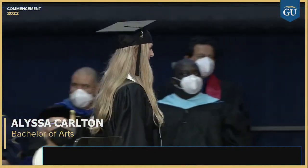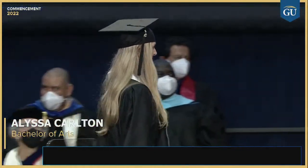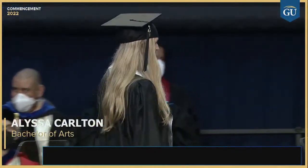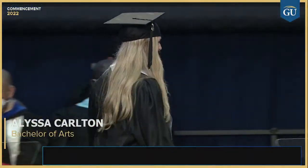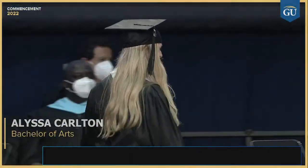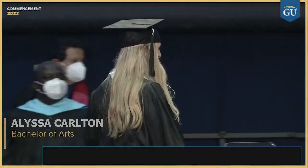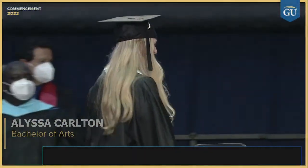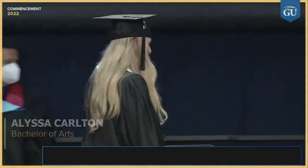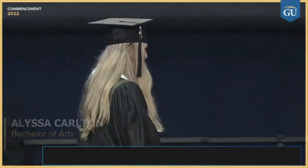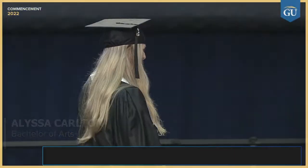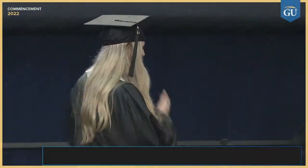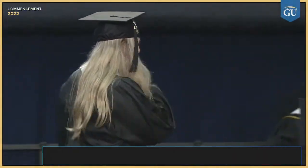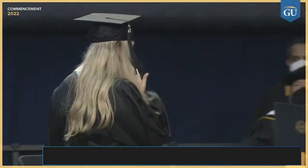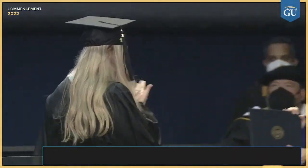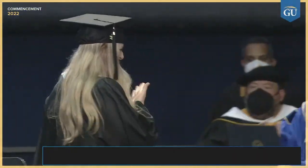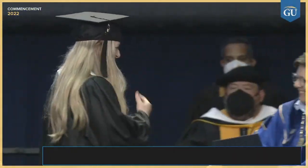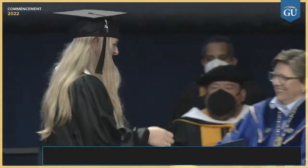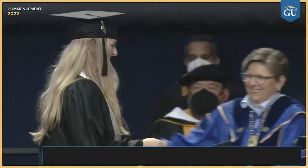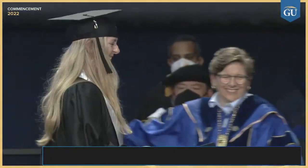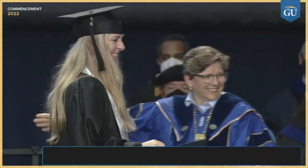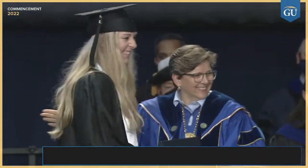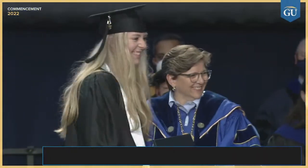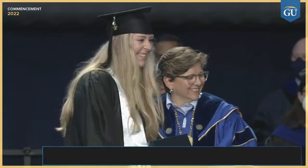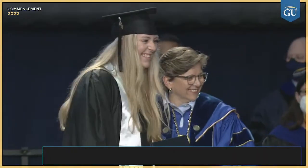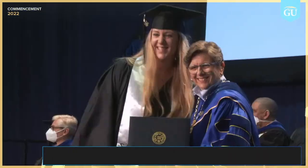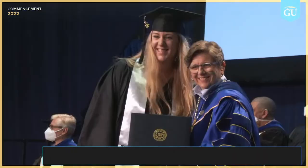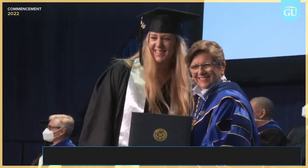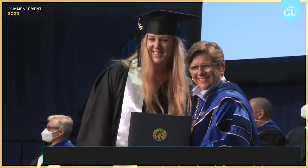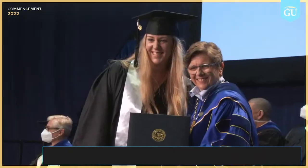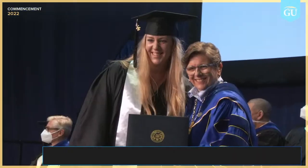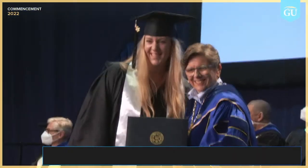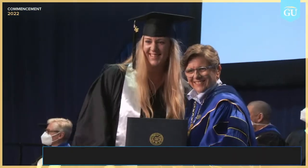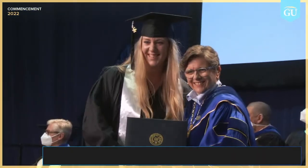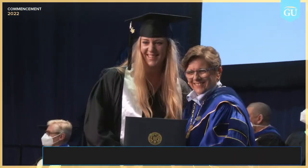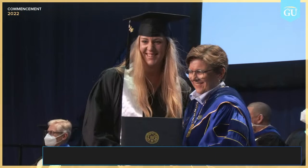Aiden Carrier, Bachelor of Arts, magna cum laude.